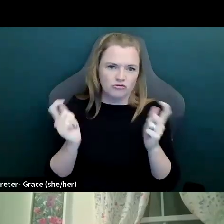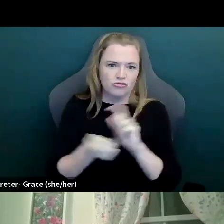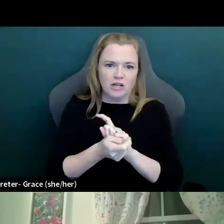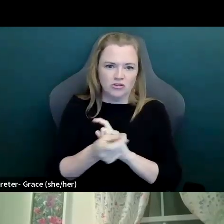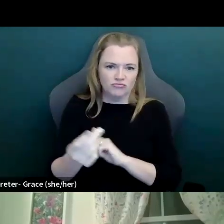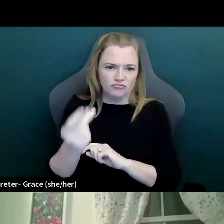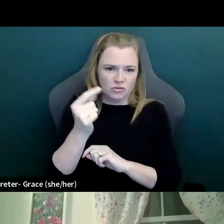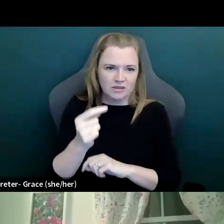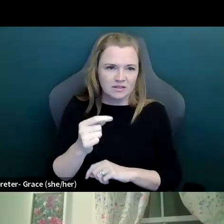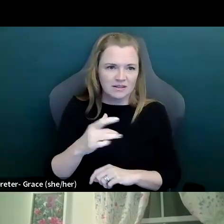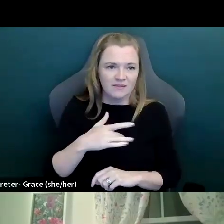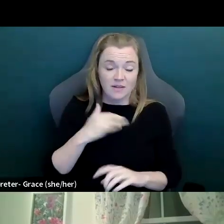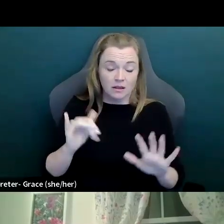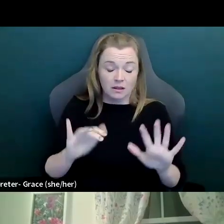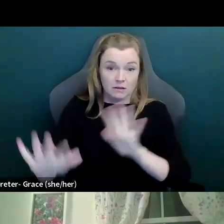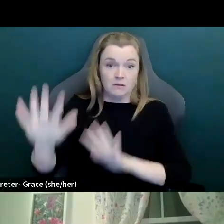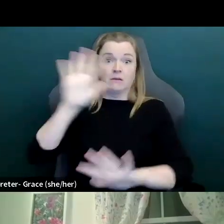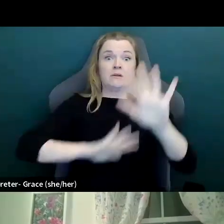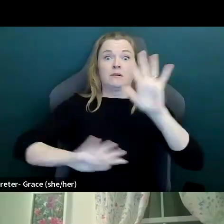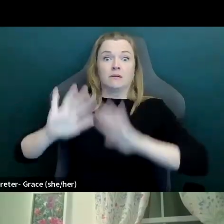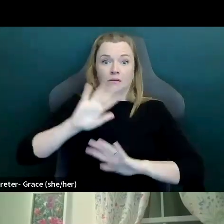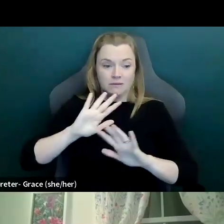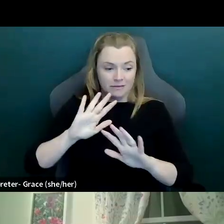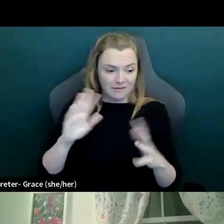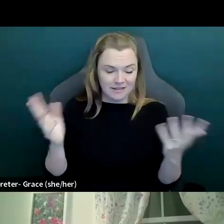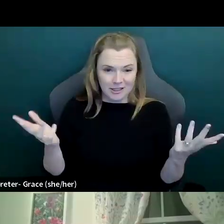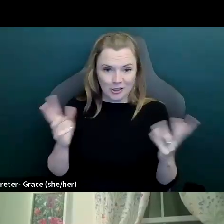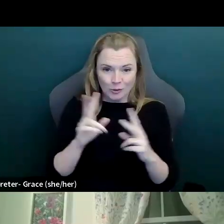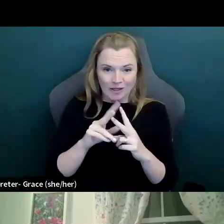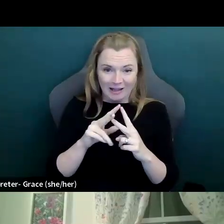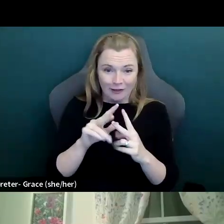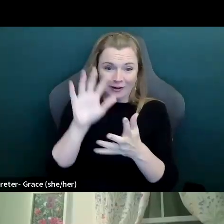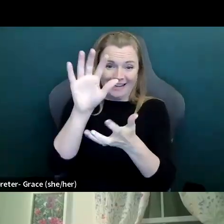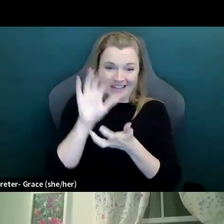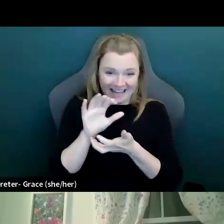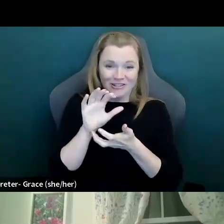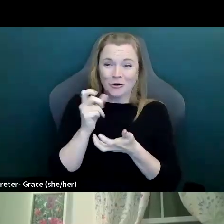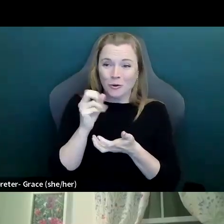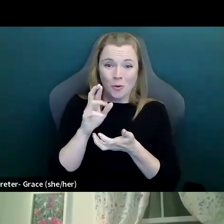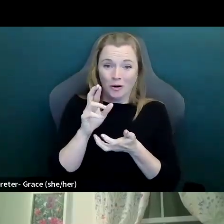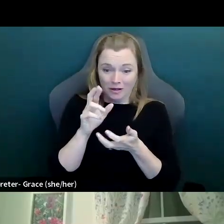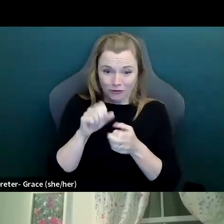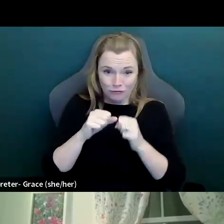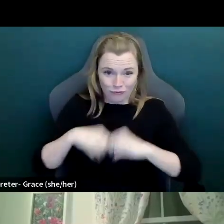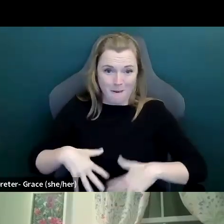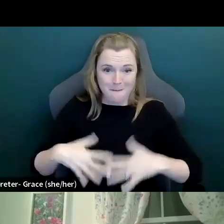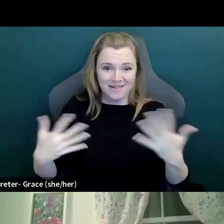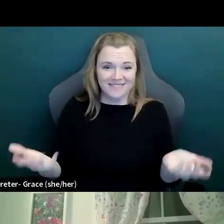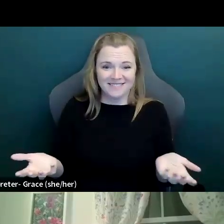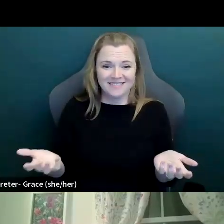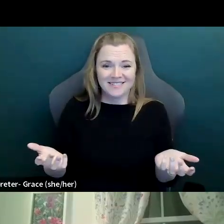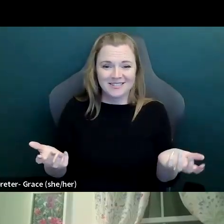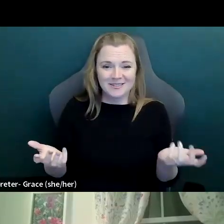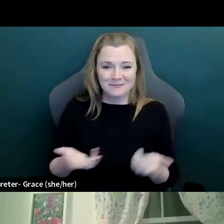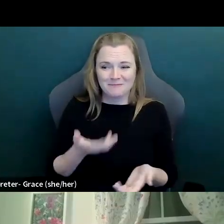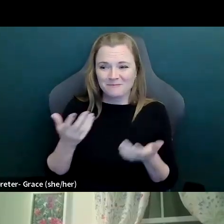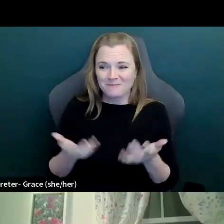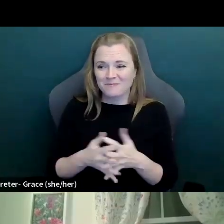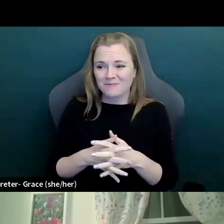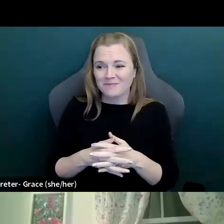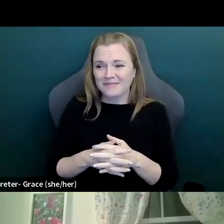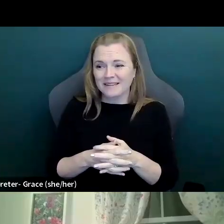at you and like, oh, okay, you catch it or duck, or are you going what are you going to do with that? So